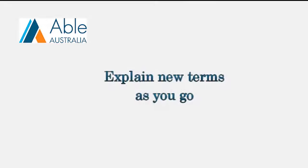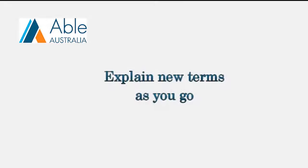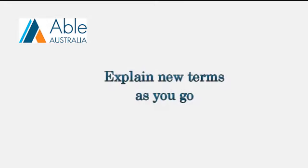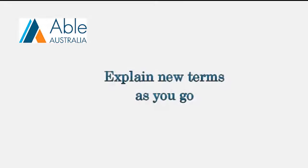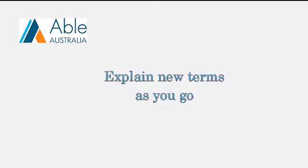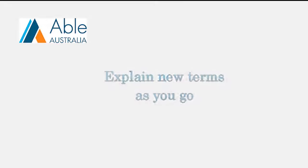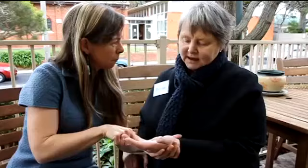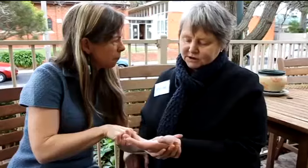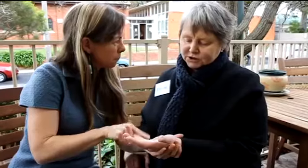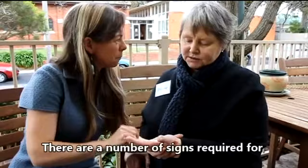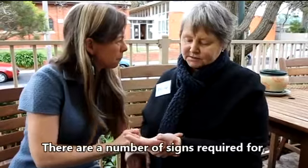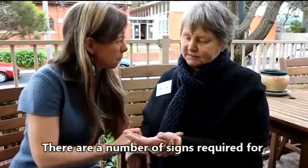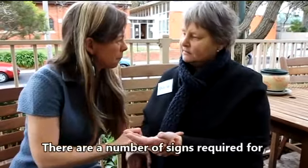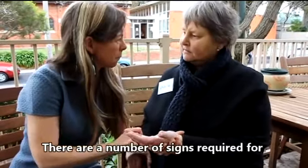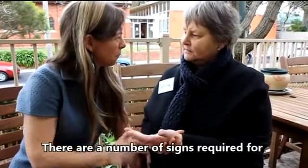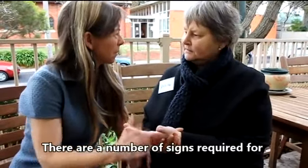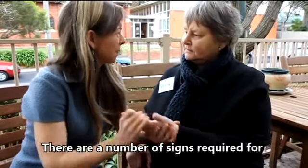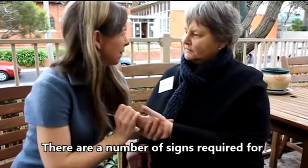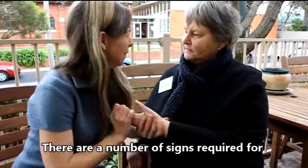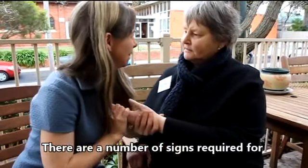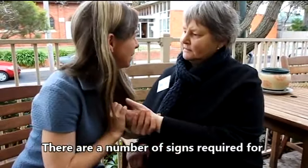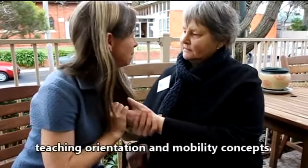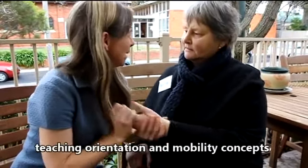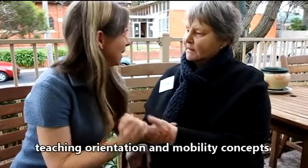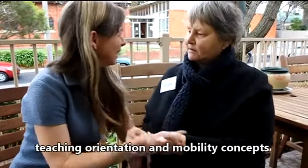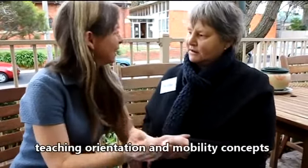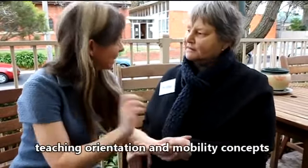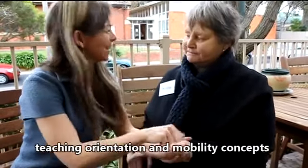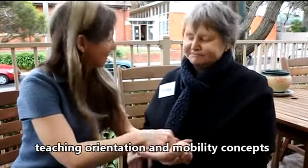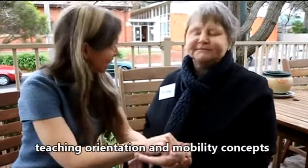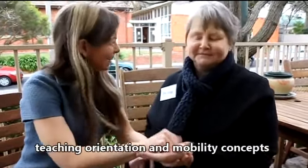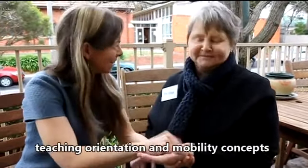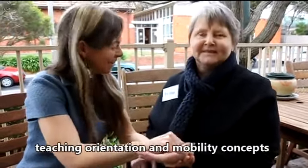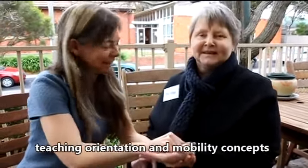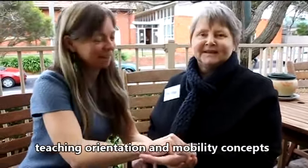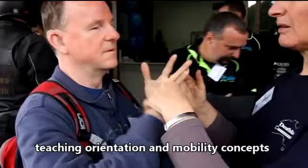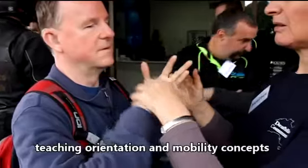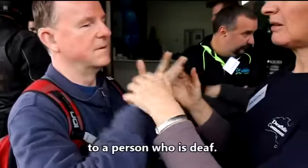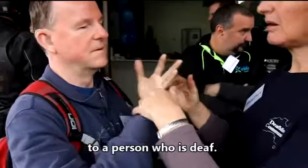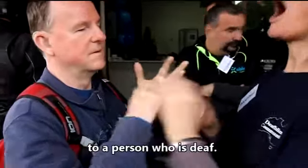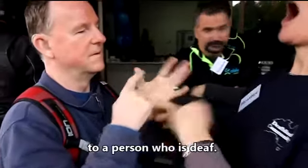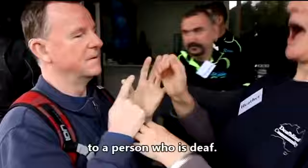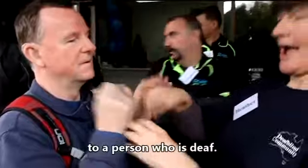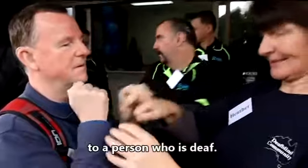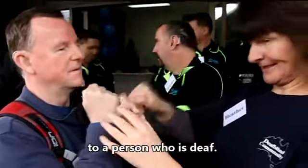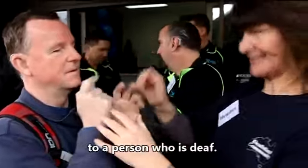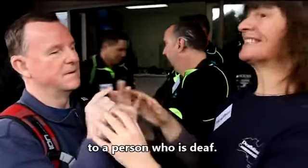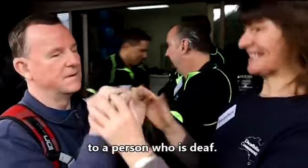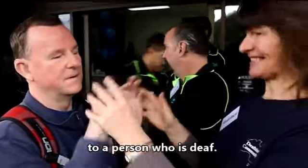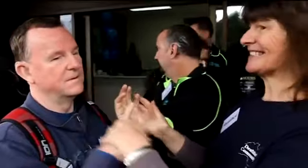go. There are a number of signs required for teaching orientation and mobility concepts to a person who is deaf.